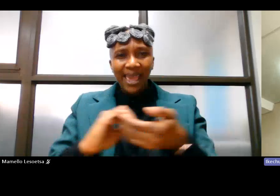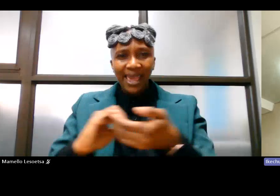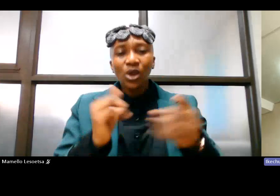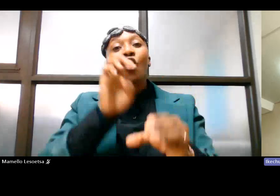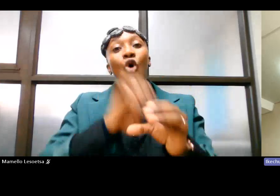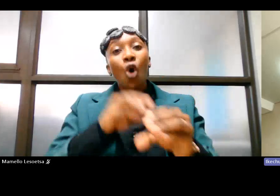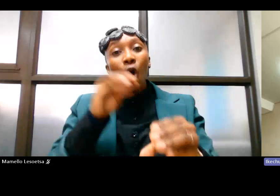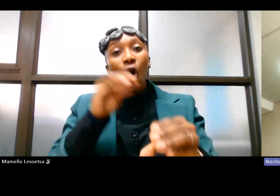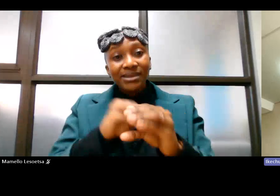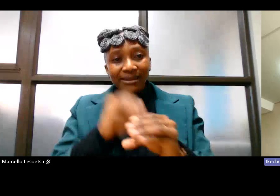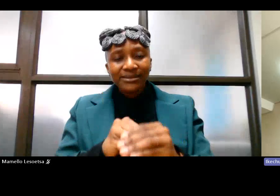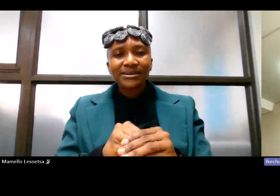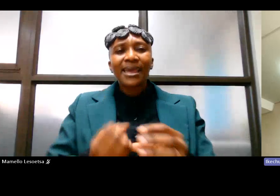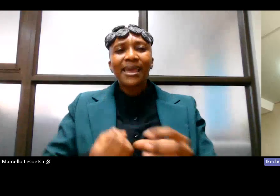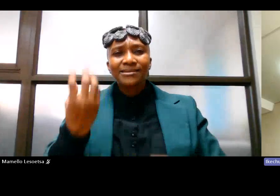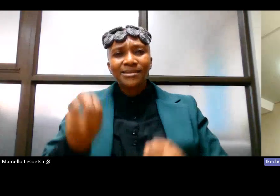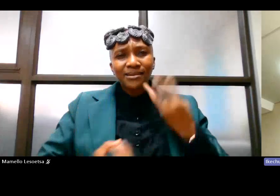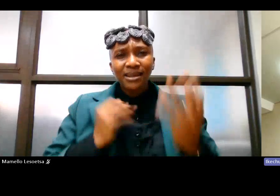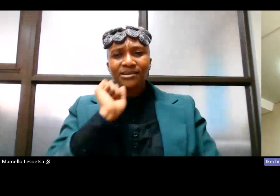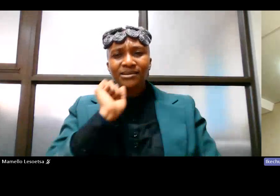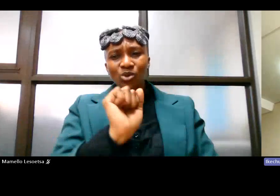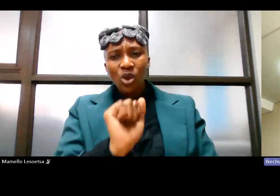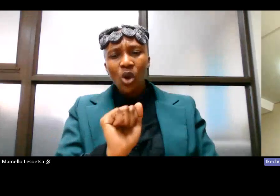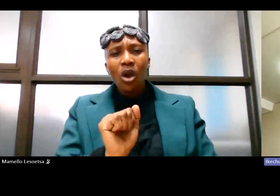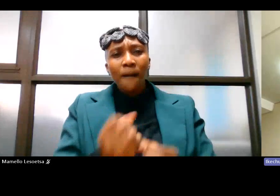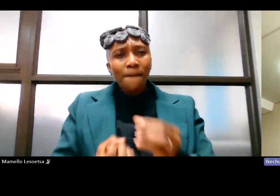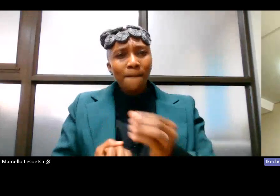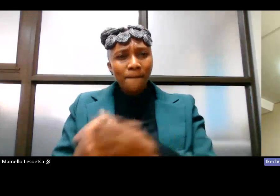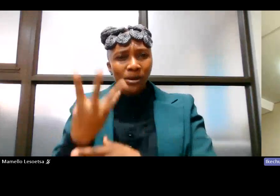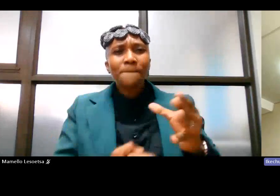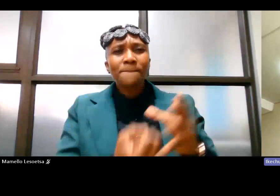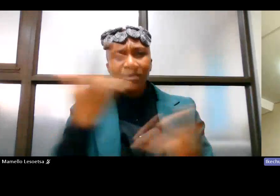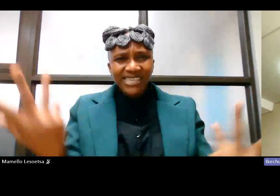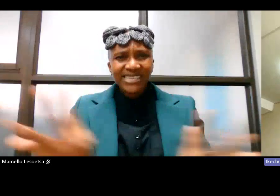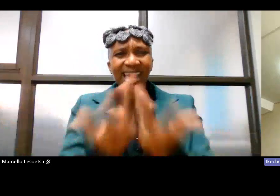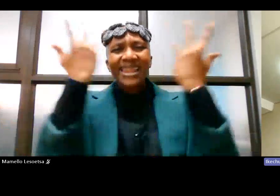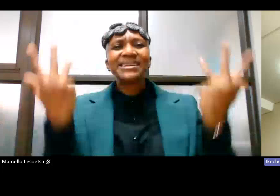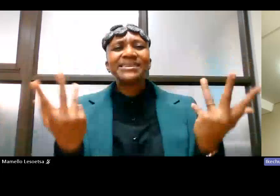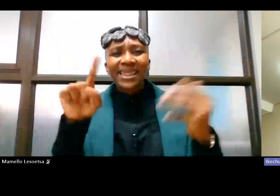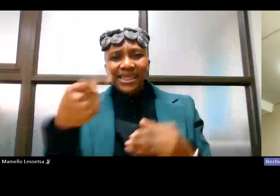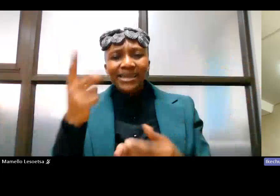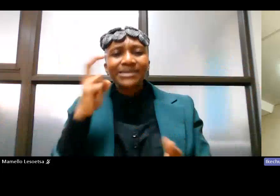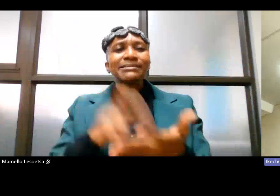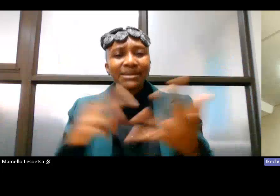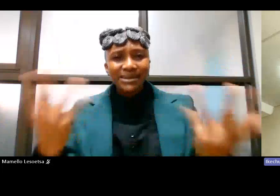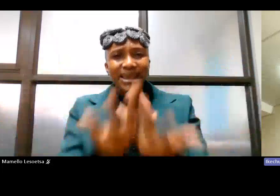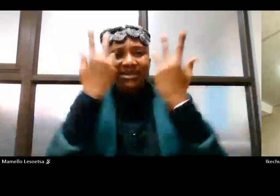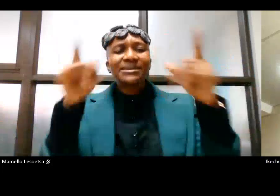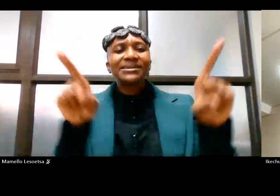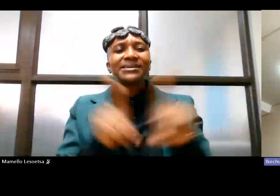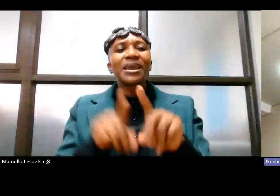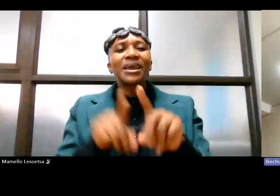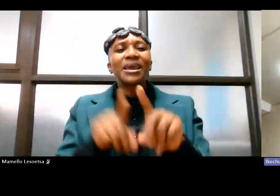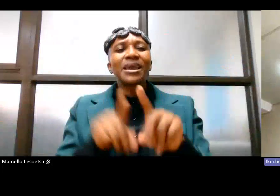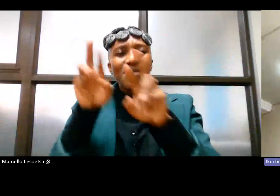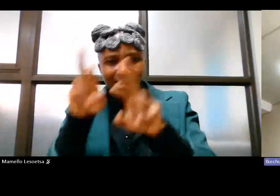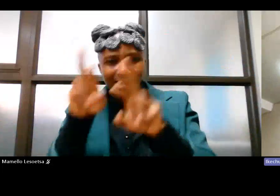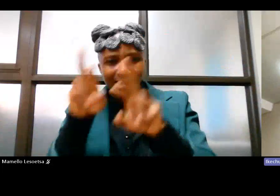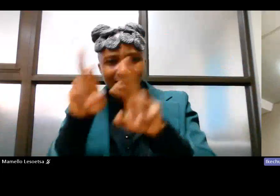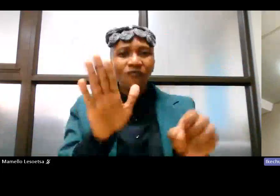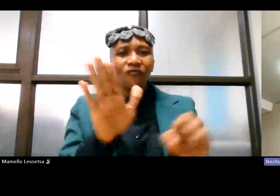challenge, what you feel needs to be challenged, and to be respectful of one another. Yeah. So that